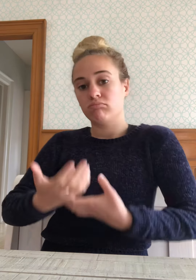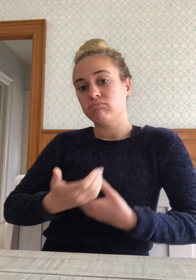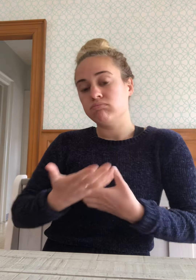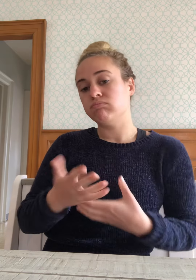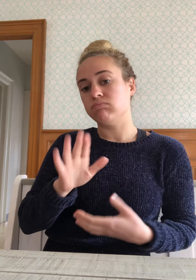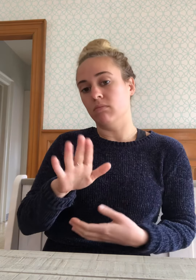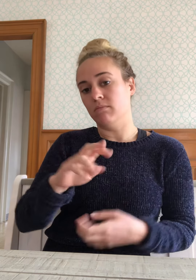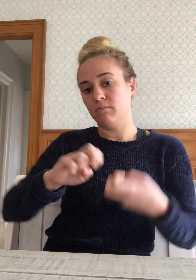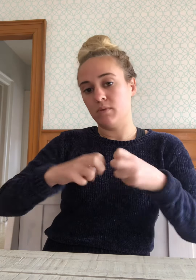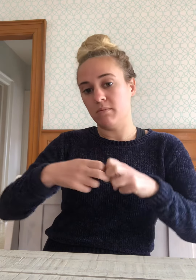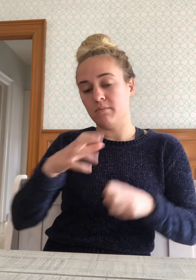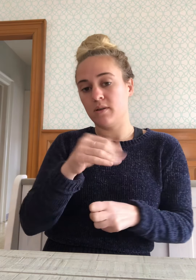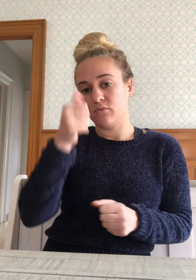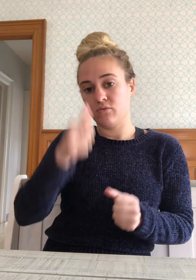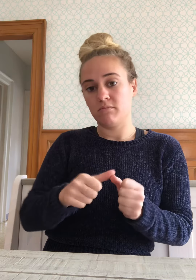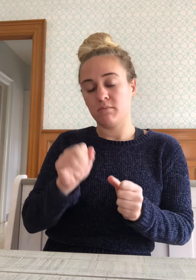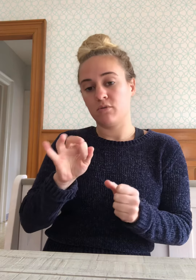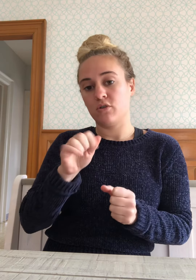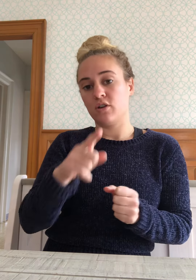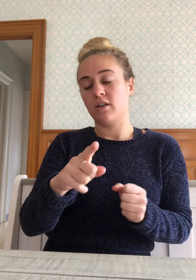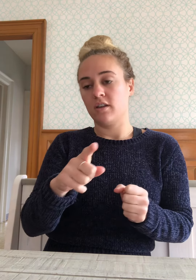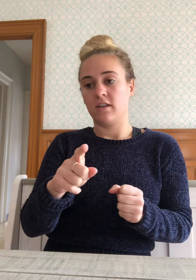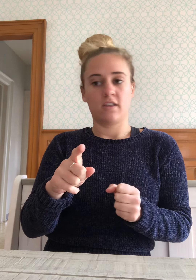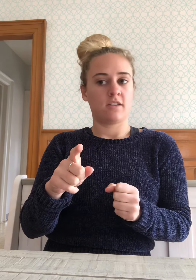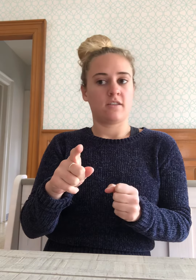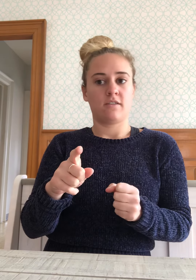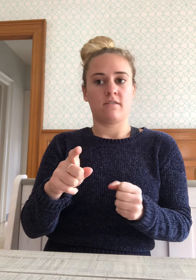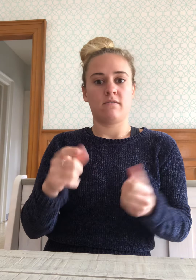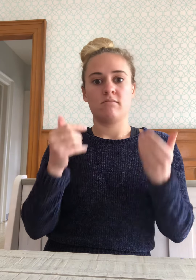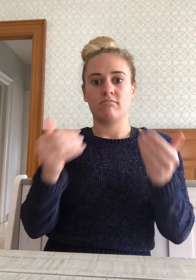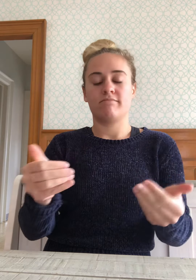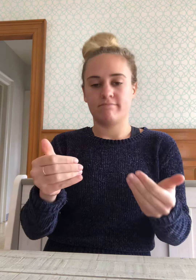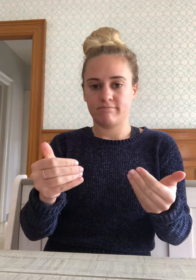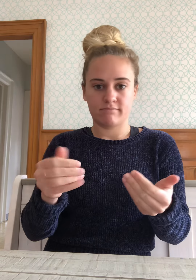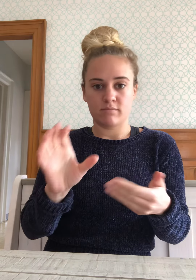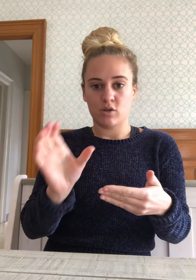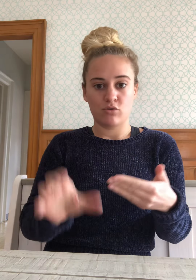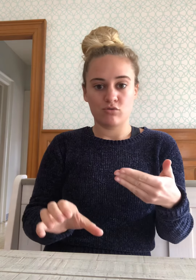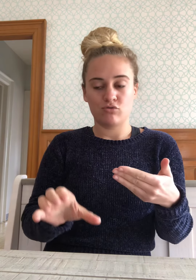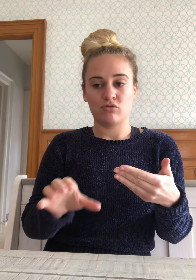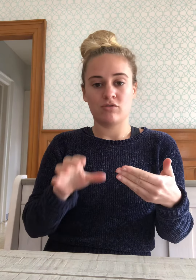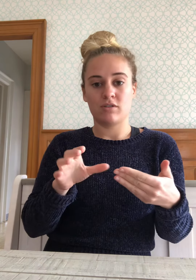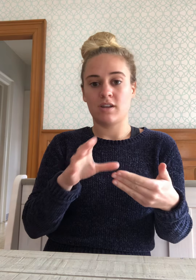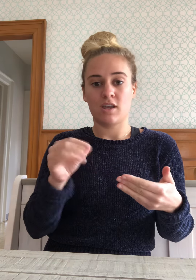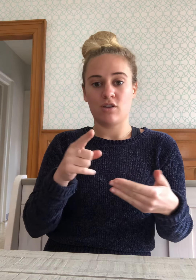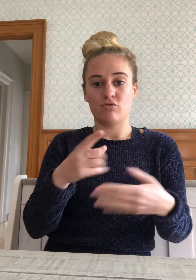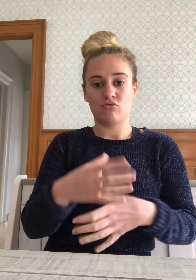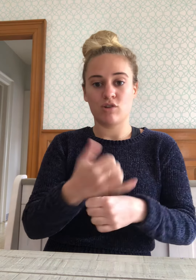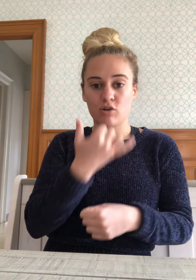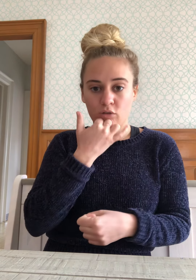remember that if you jump to a conclusion and you think that you get the problem wrong, you're not going to fix that thing that needs to be